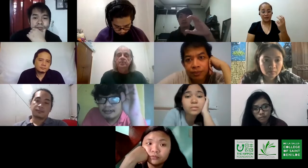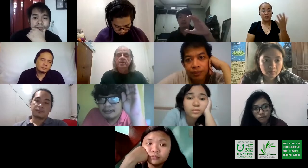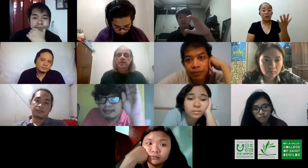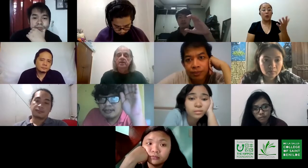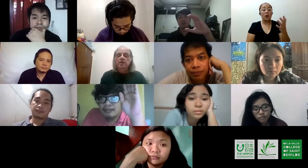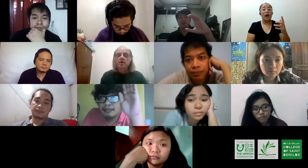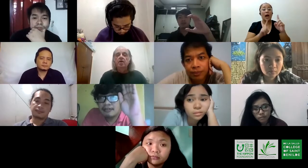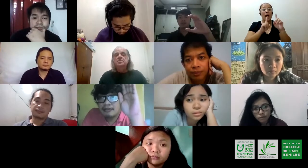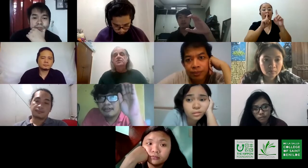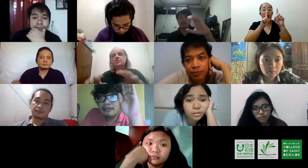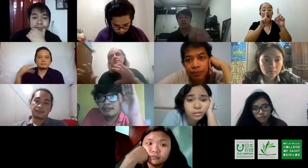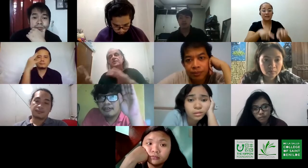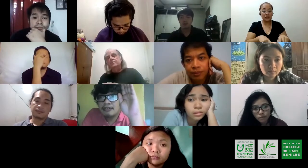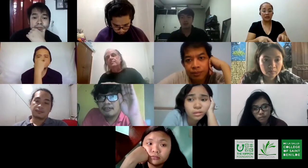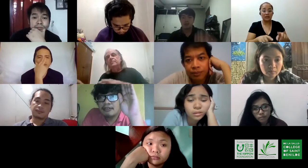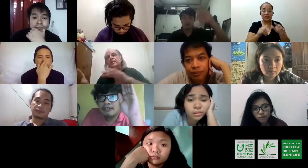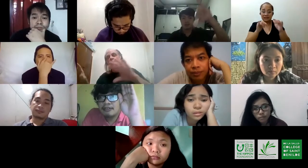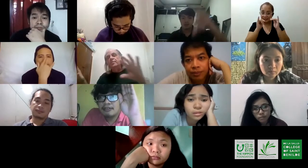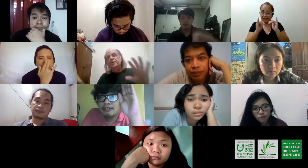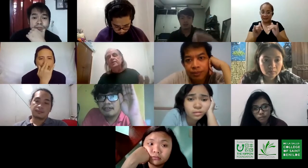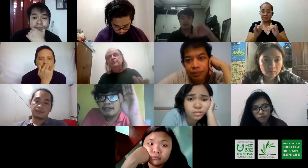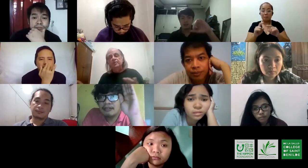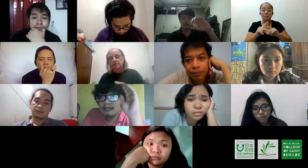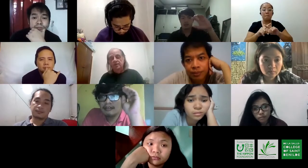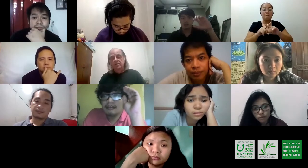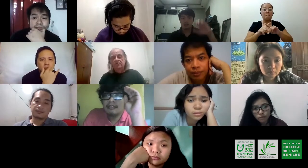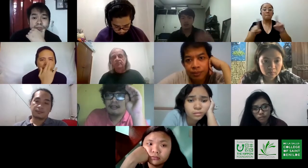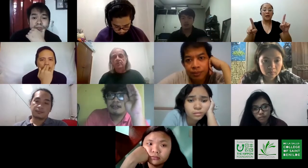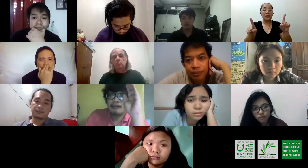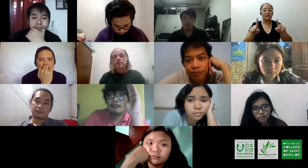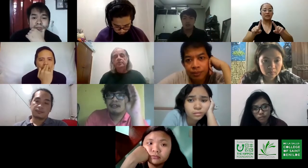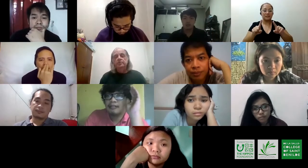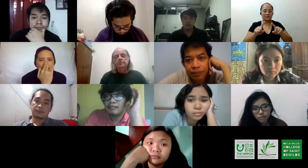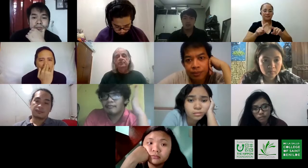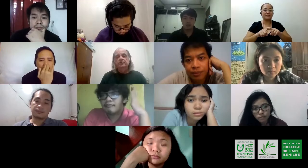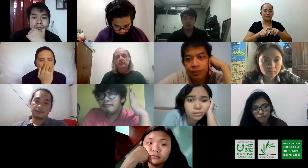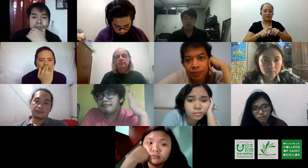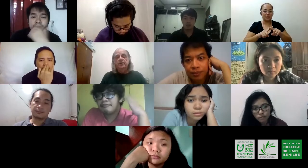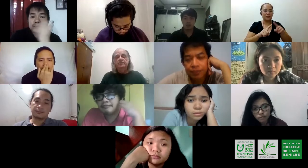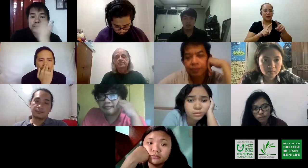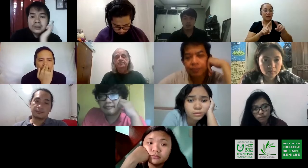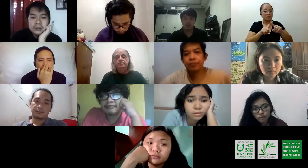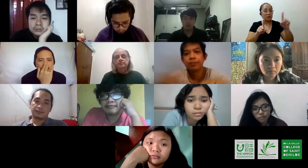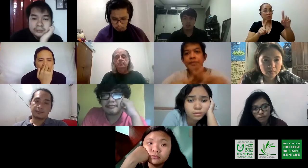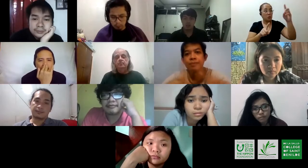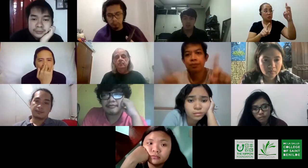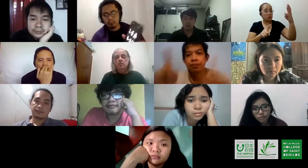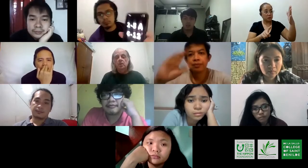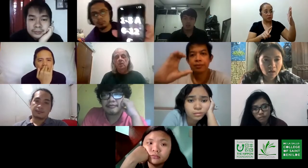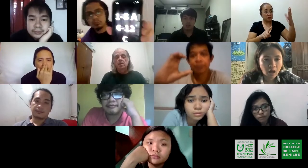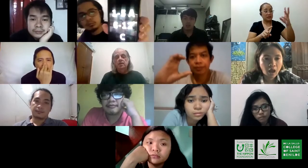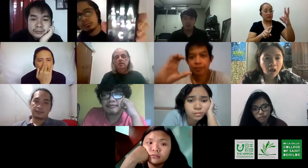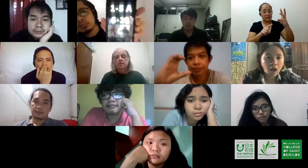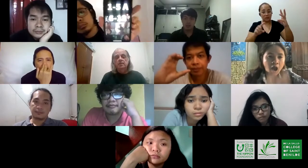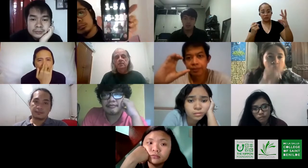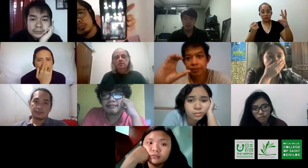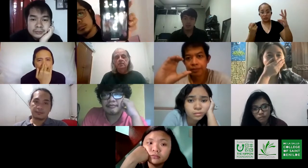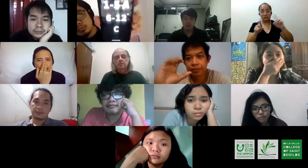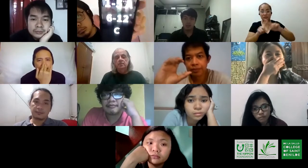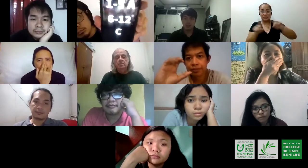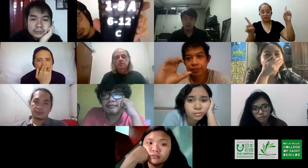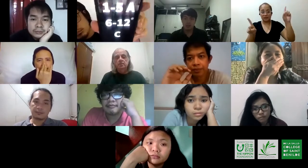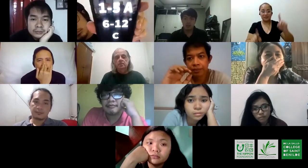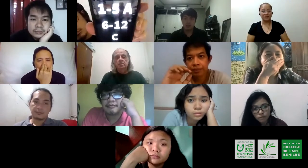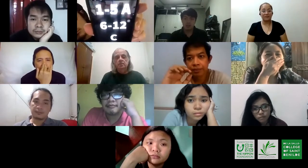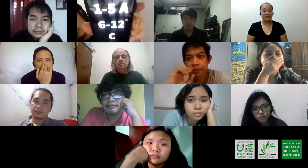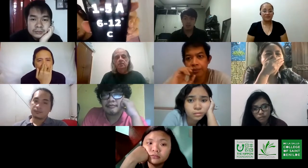will be also the same, but it will be different from 1, 2, 3, 4, 5. Nat has a question.